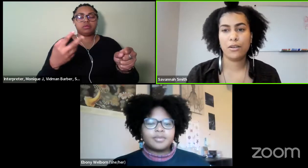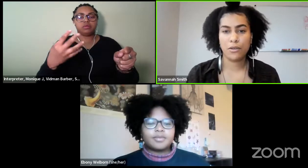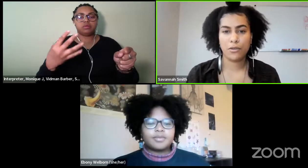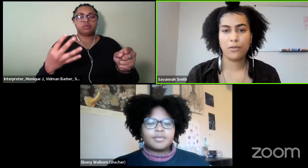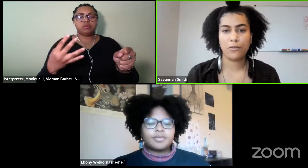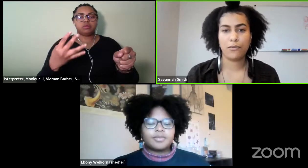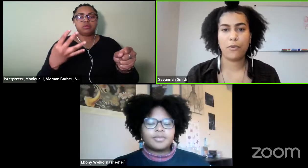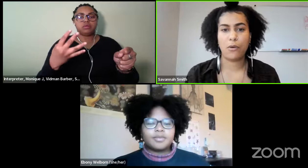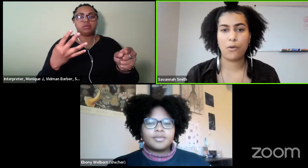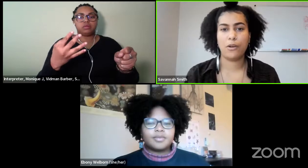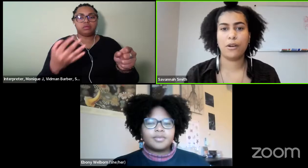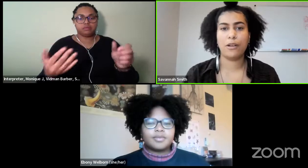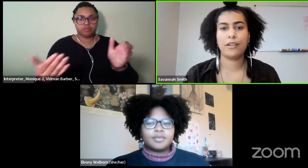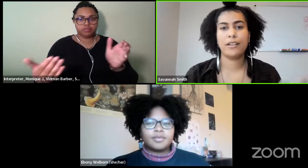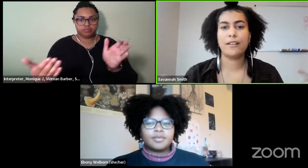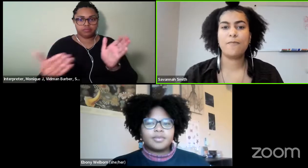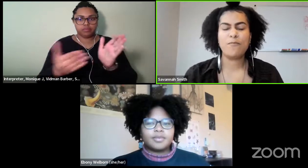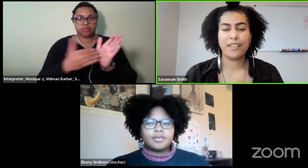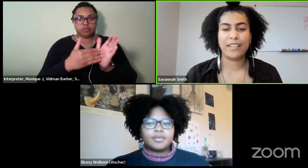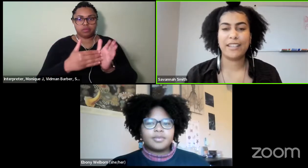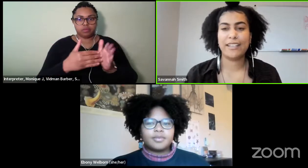3, 4,